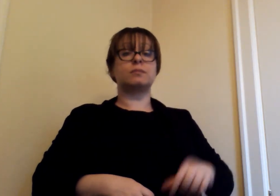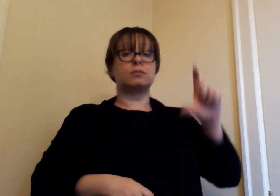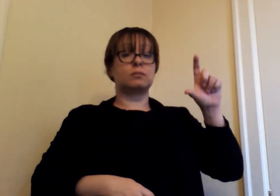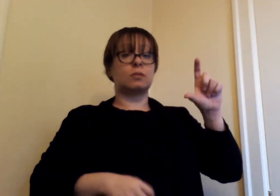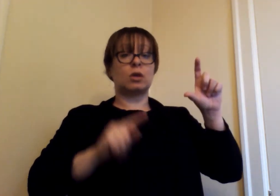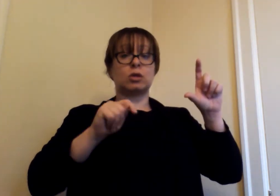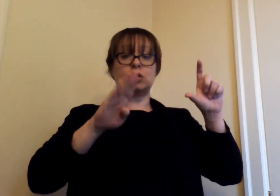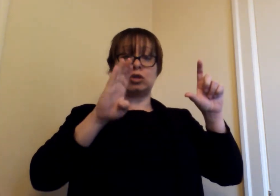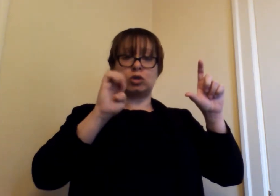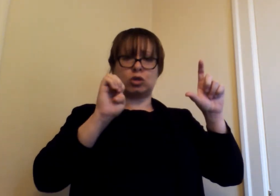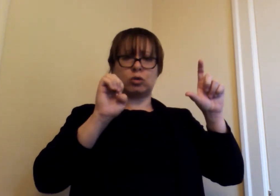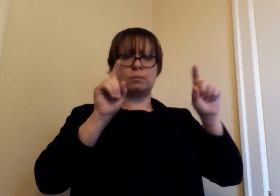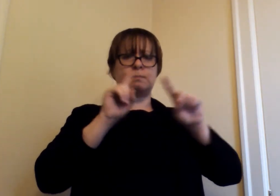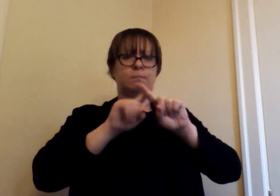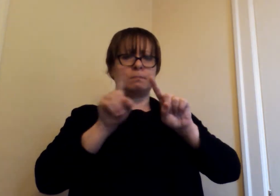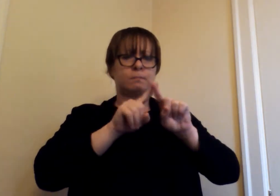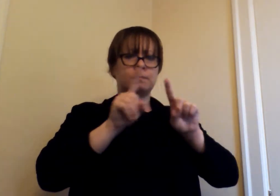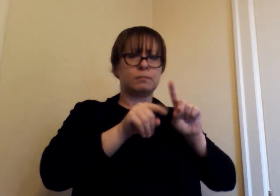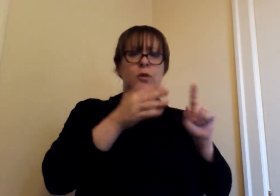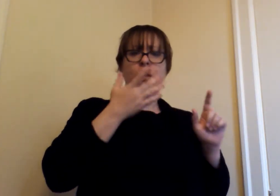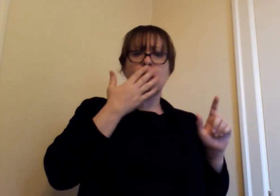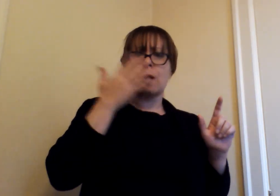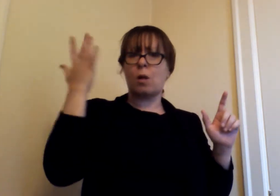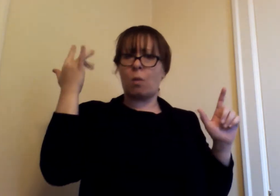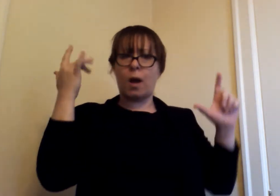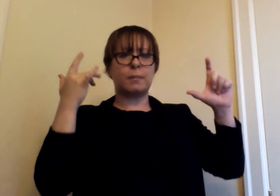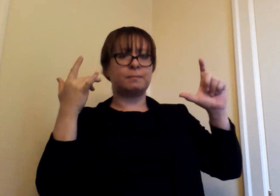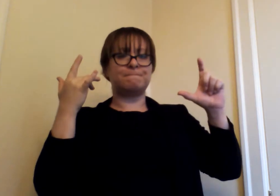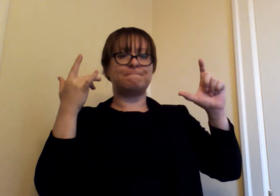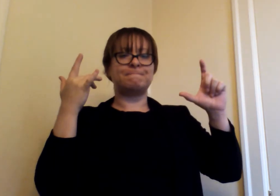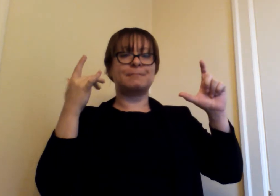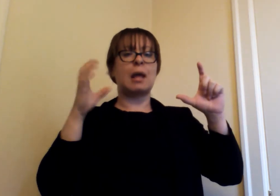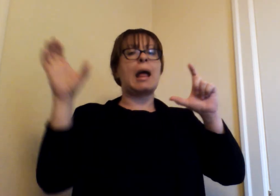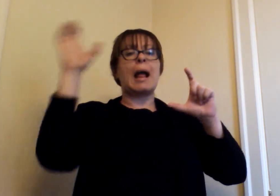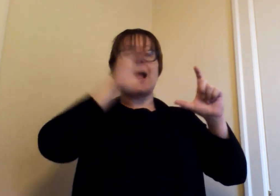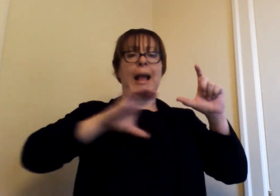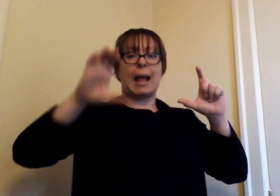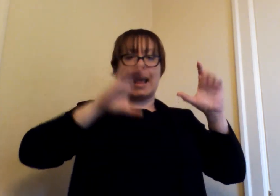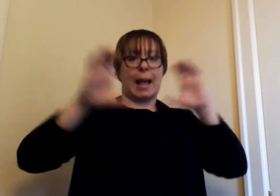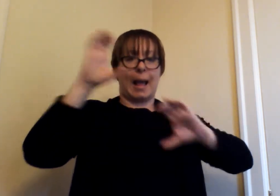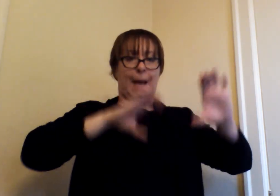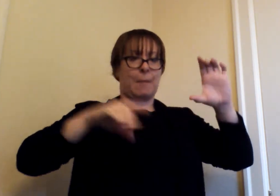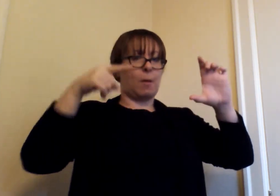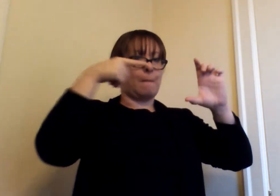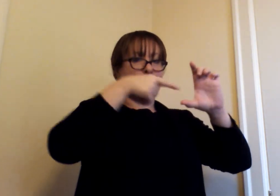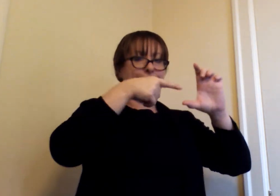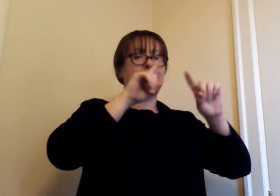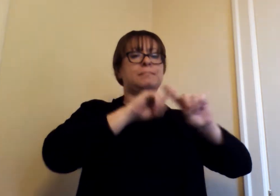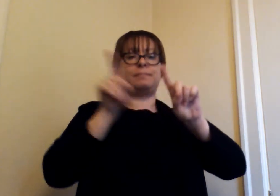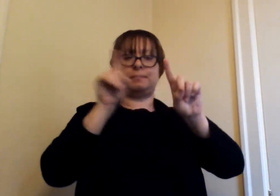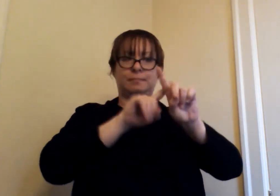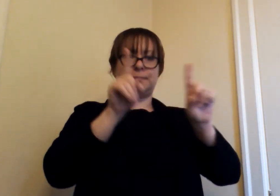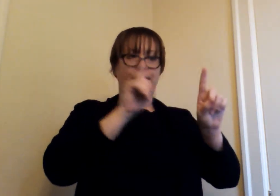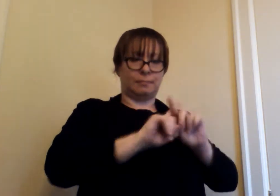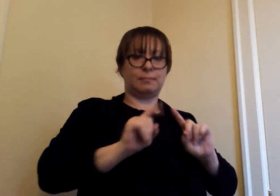color tubes are to be drawn based on requisition. As soon as blood begins to flow into the collection tube, instruct the patient to open